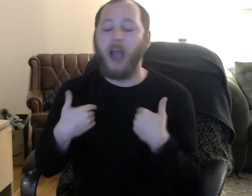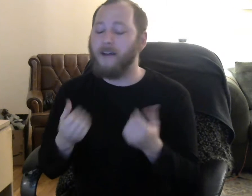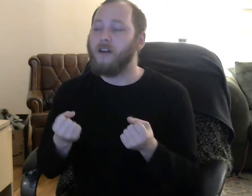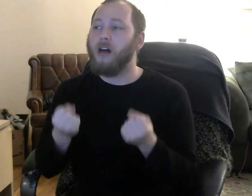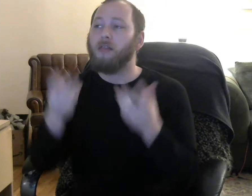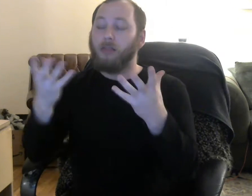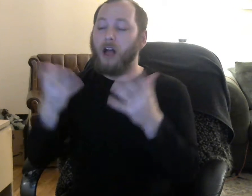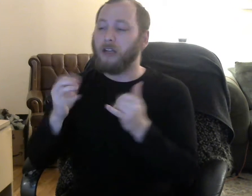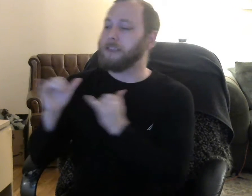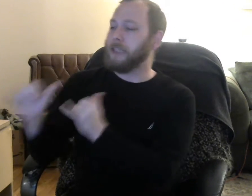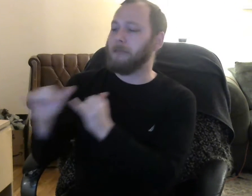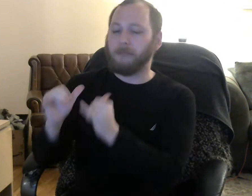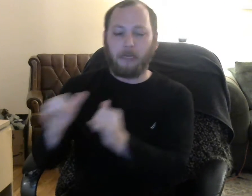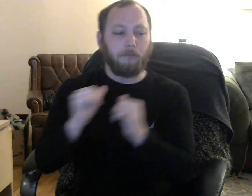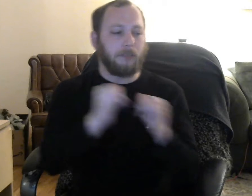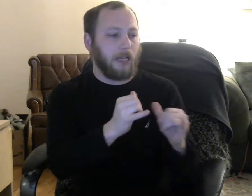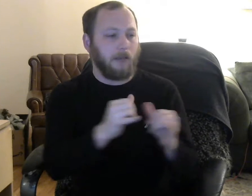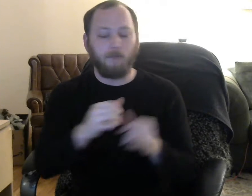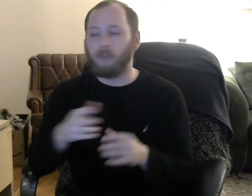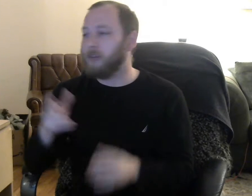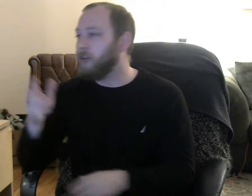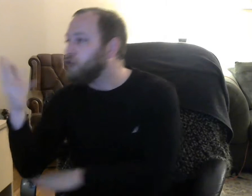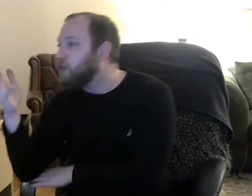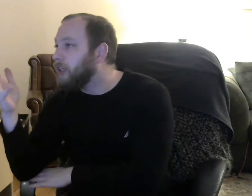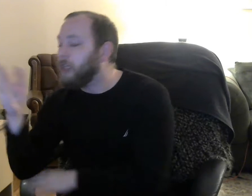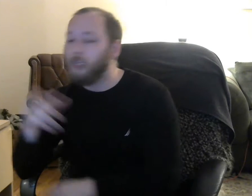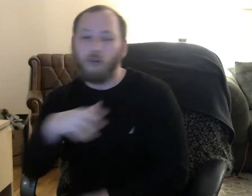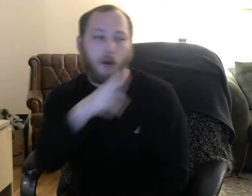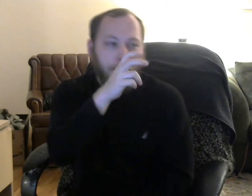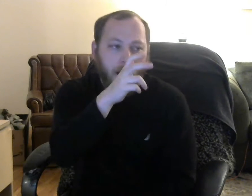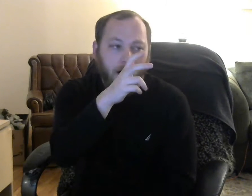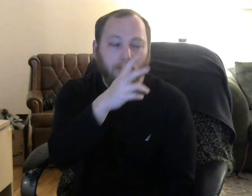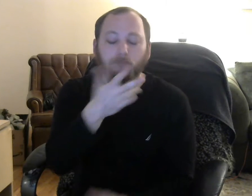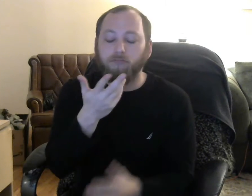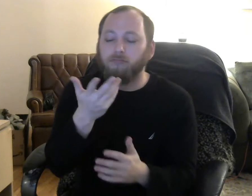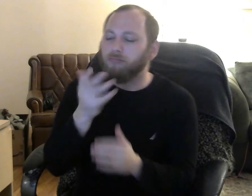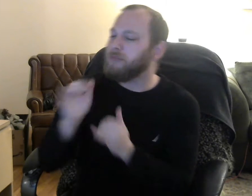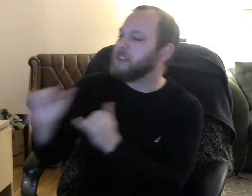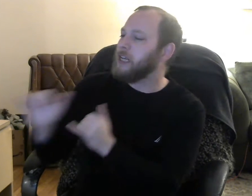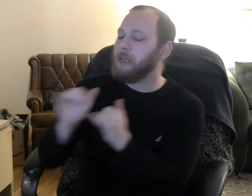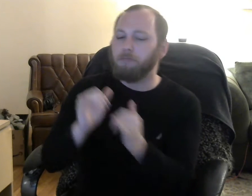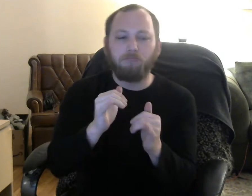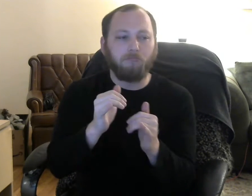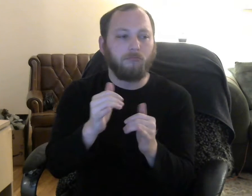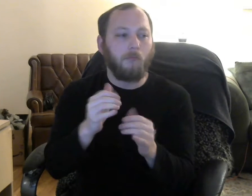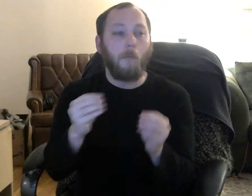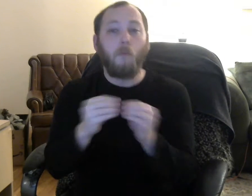your window or that insect, that bee that might be buzzing around, then you realize even with the bacteria that